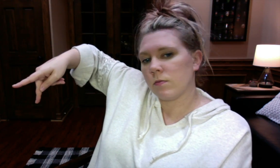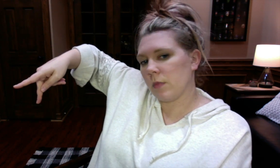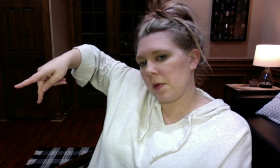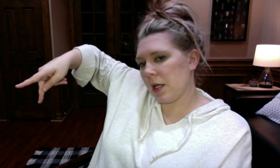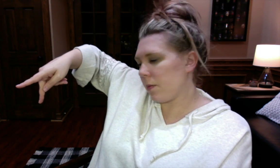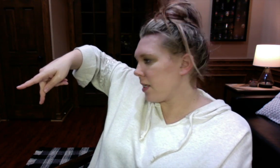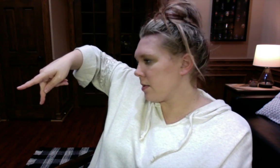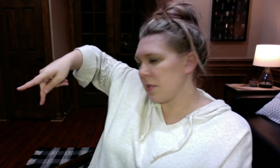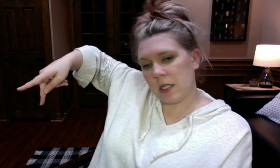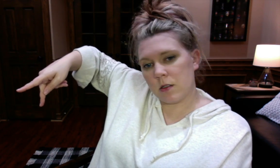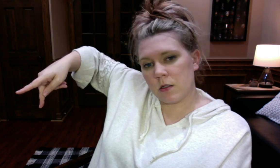Maybe that'll make some sense.